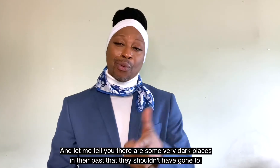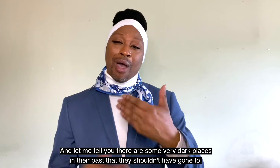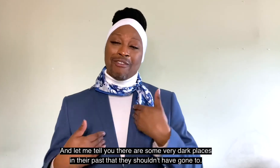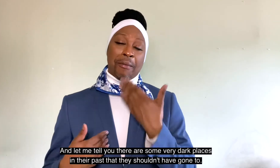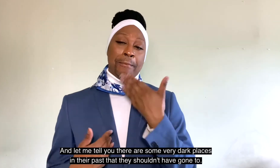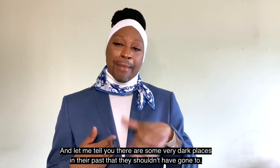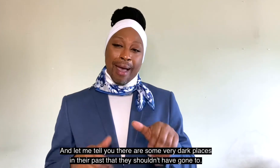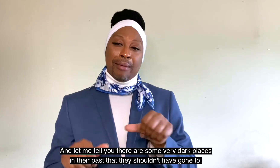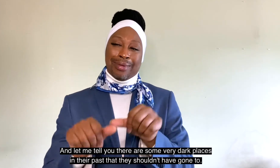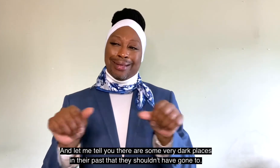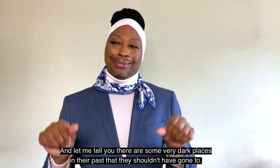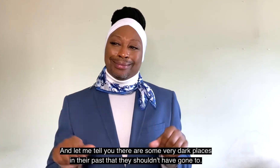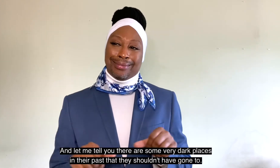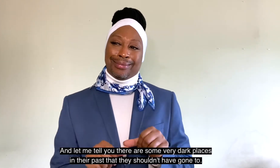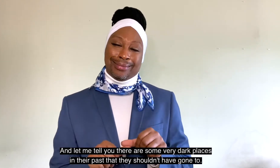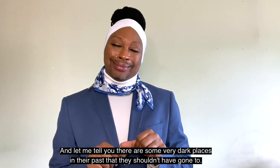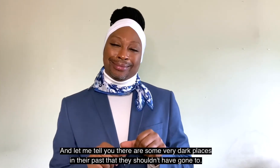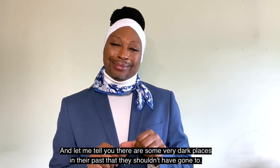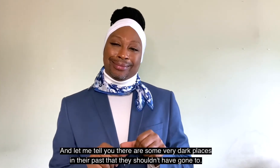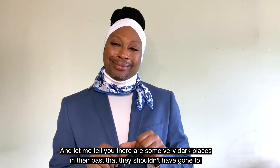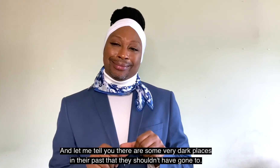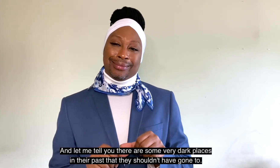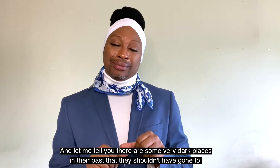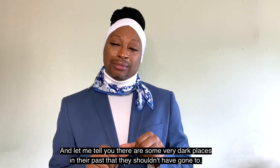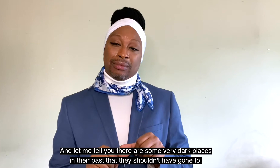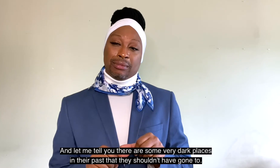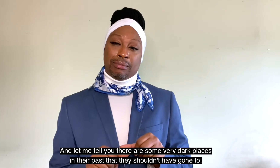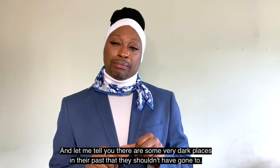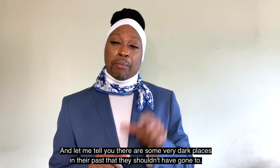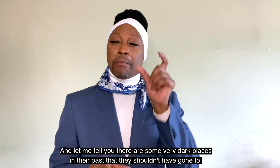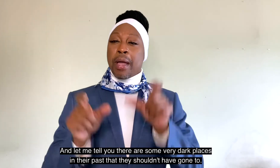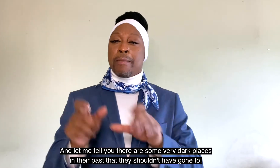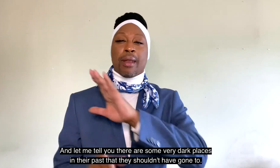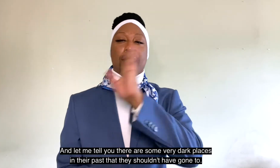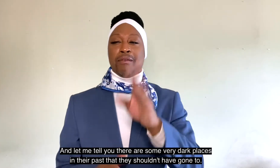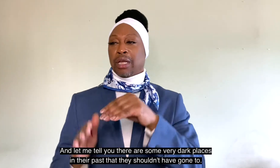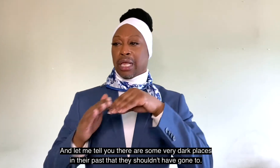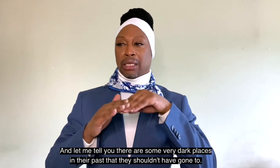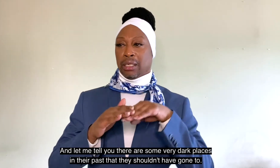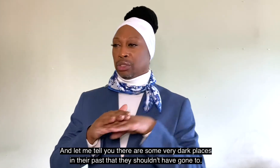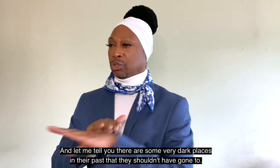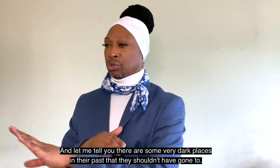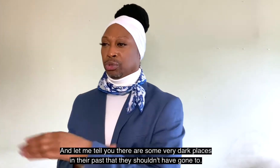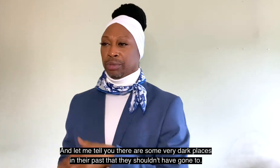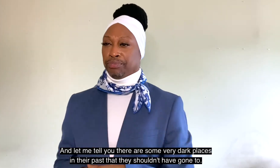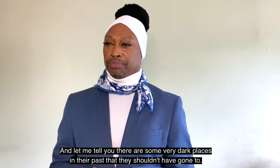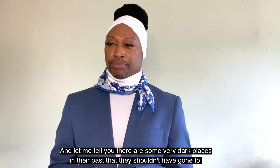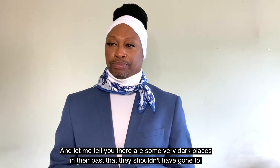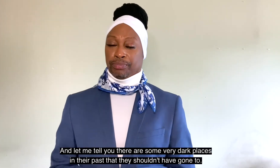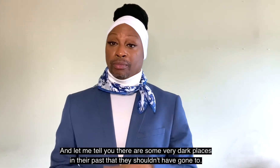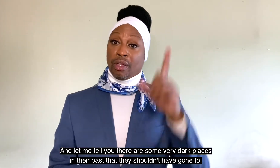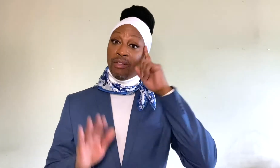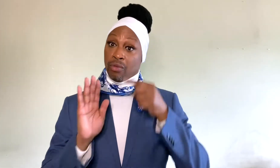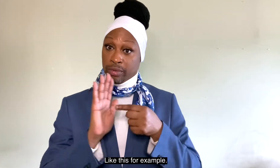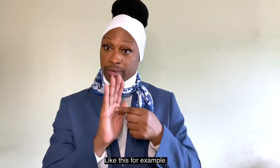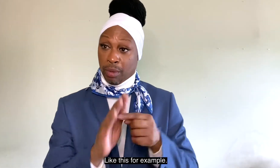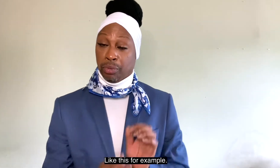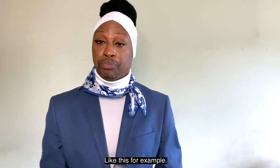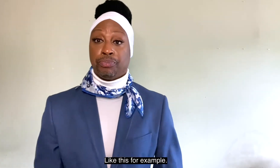you... There are some very dark places in their past that they shouldn't have gone to. Like this for